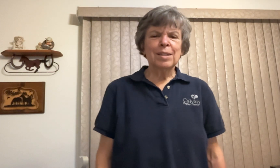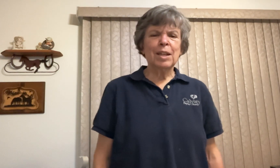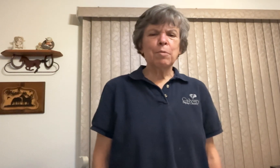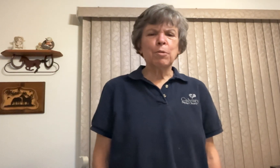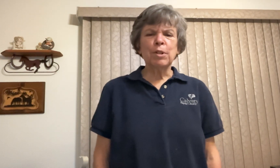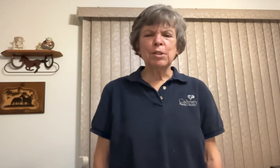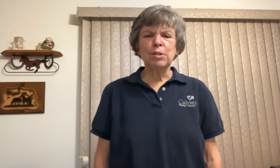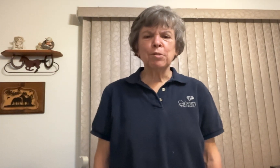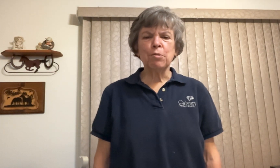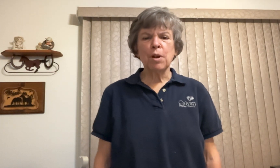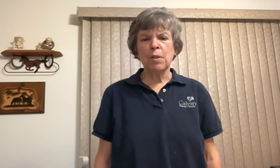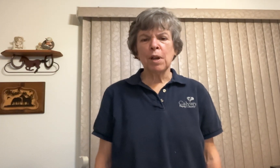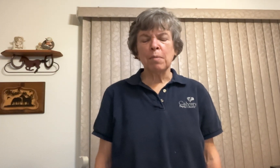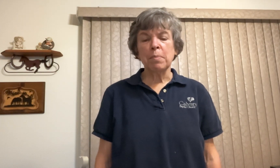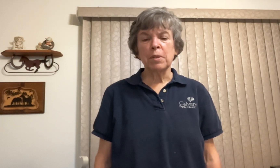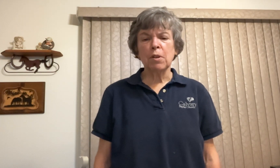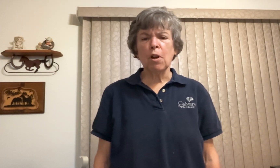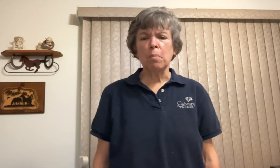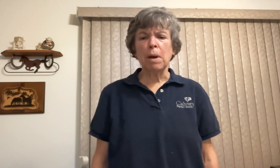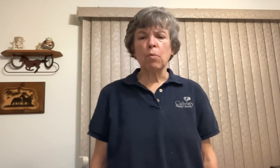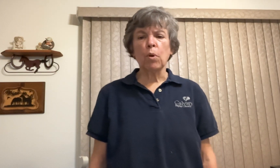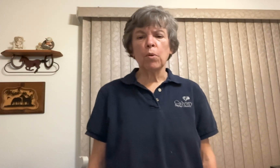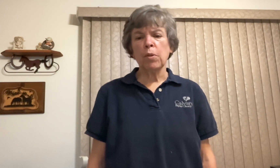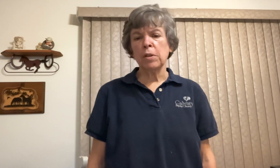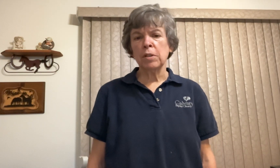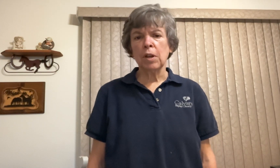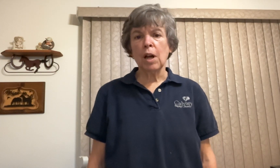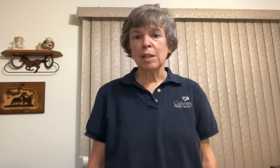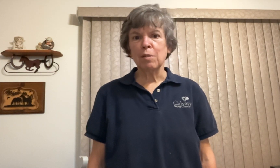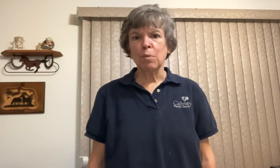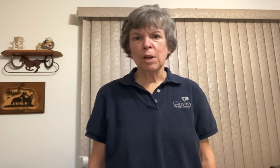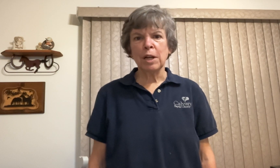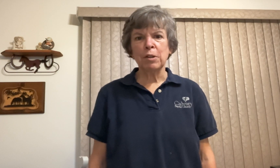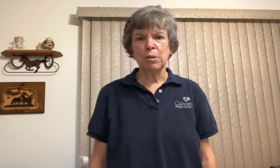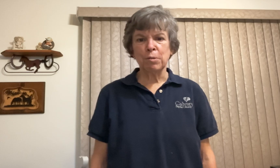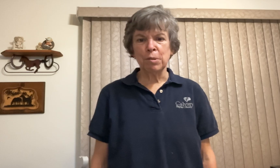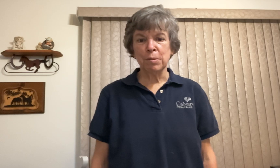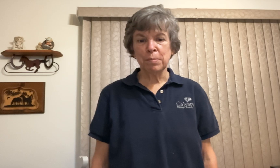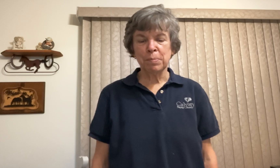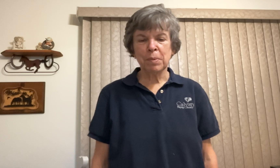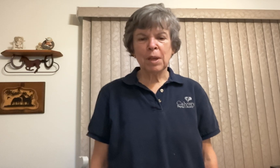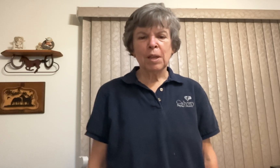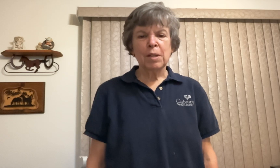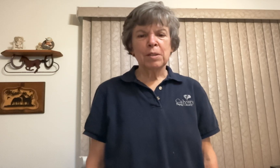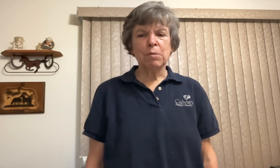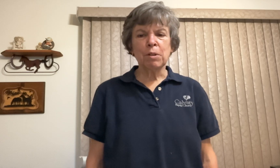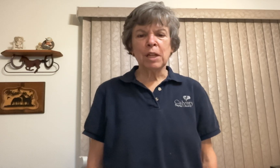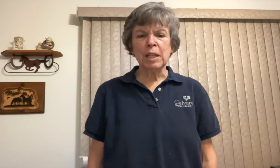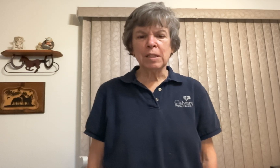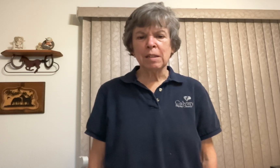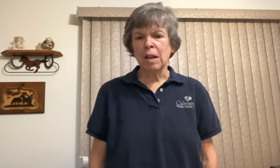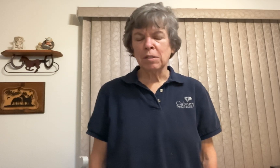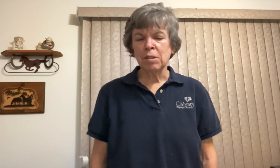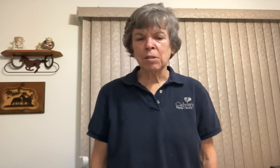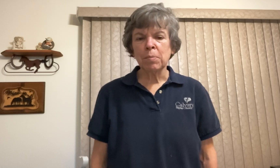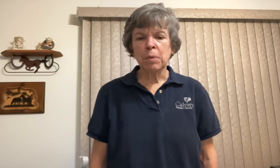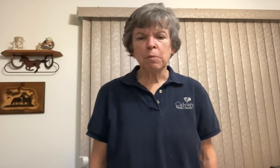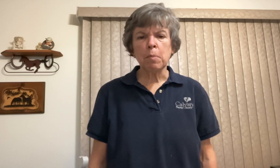Today we're going to do the song My Worth Is Not in What I Own. So we're looking at the signs here. Remember,